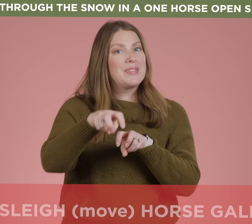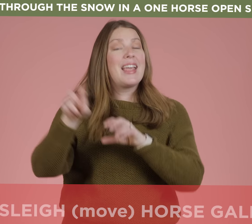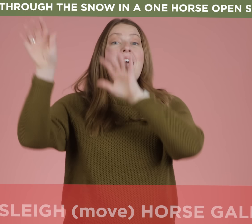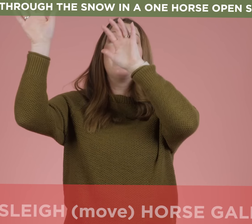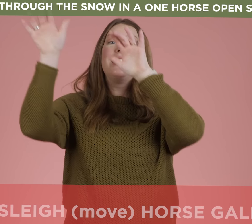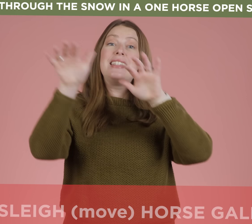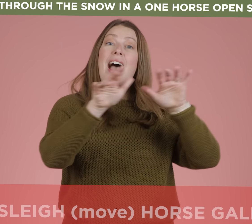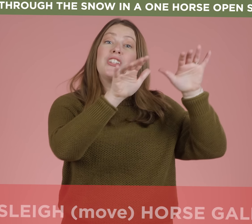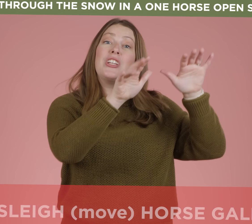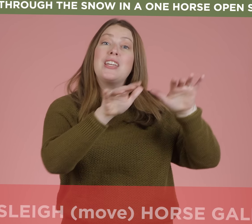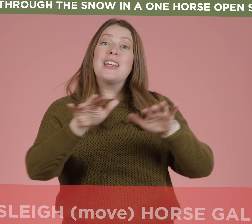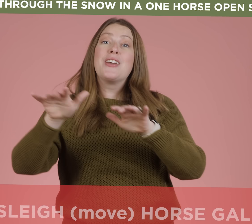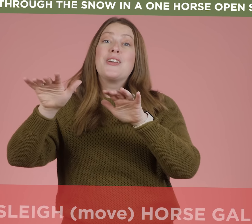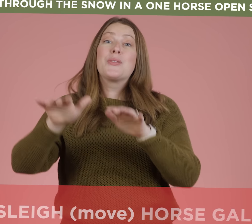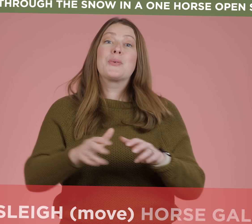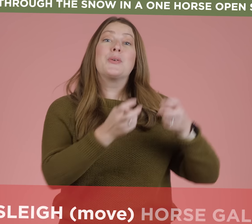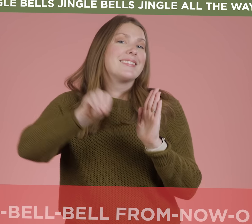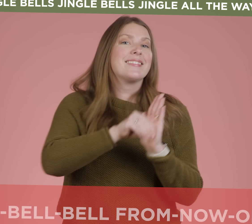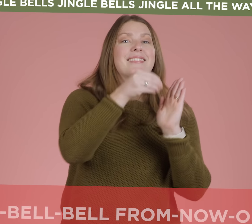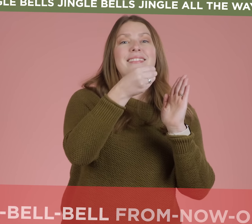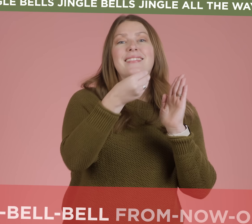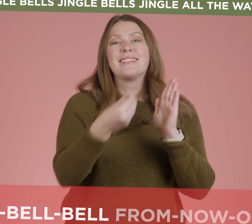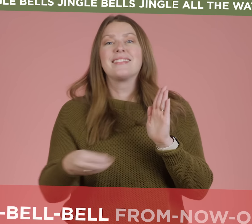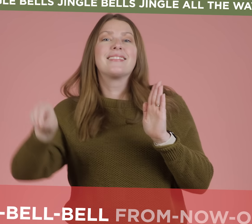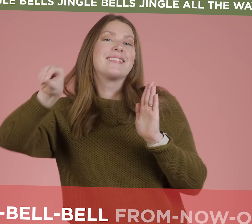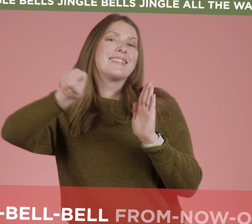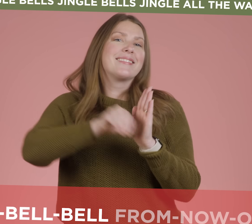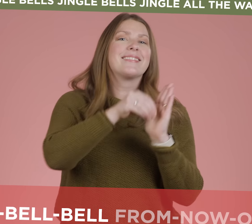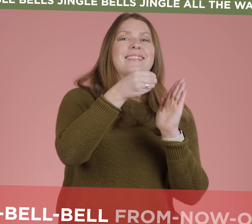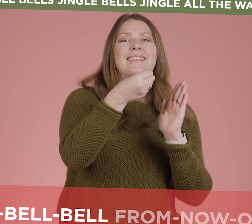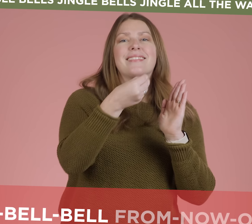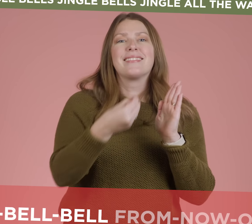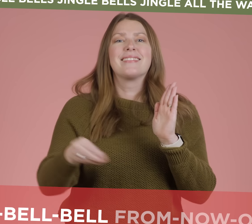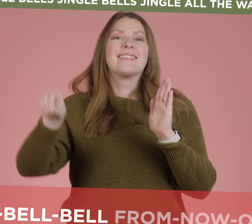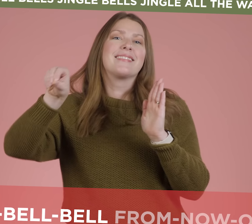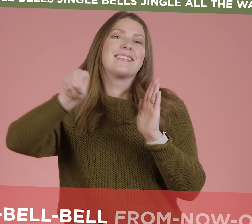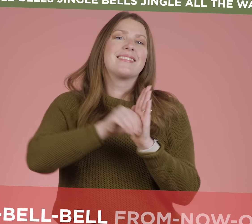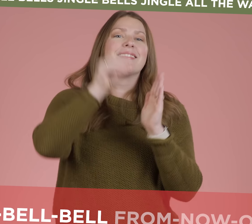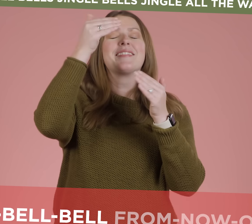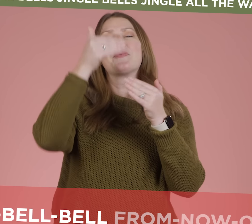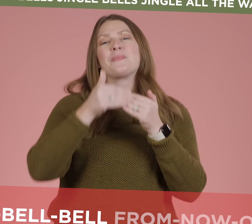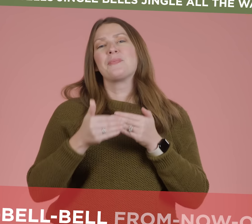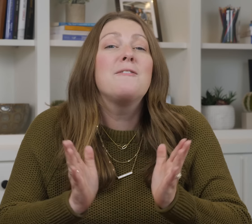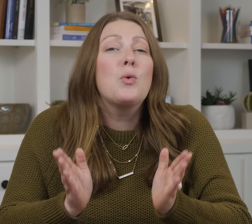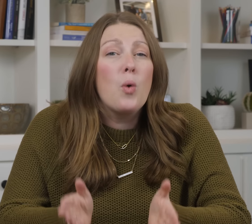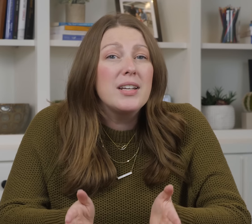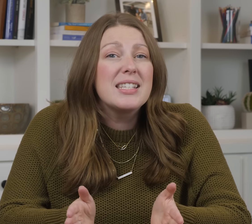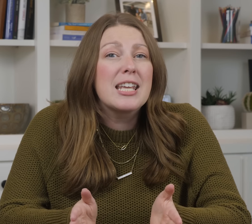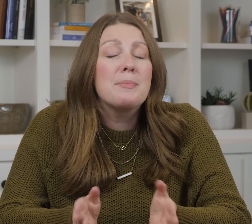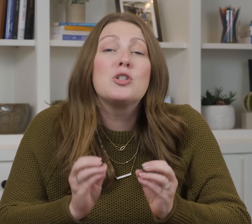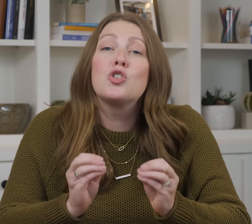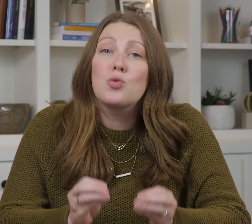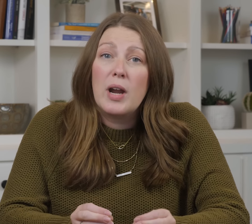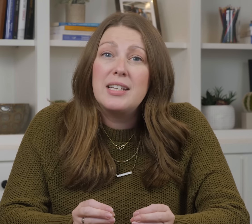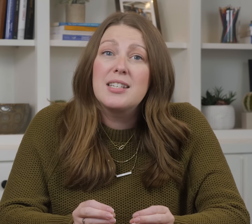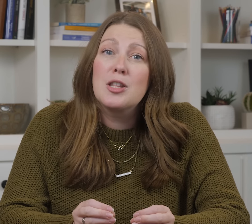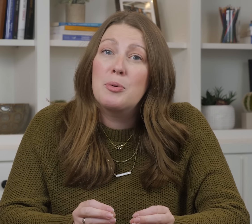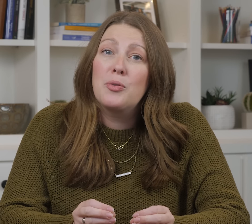teach you it line by line. Then I'll perform it all together at the end. If you want to skip straight to the